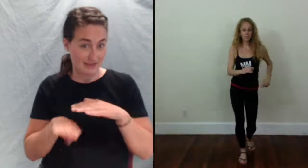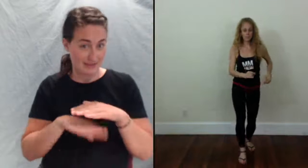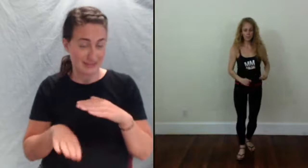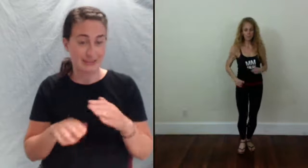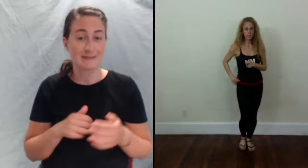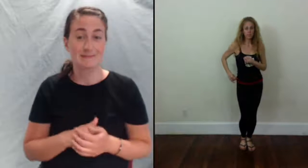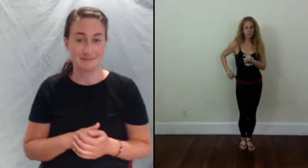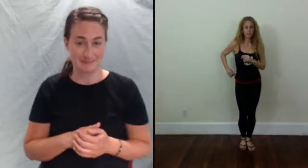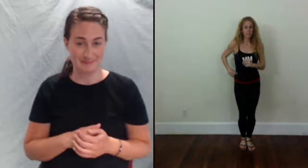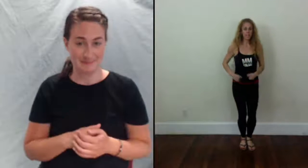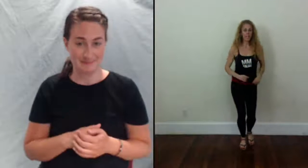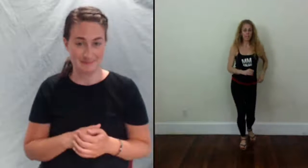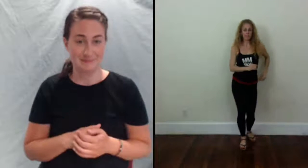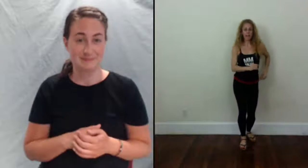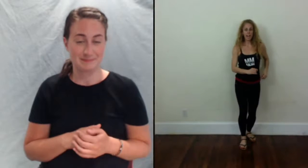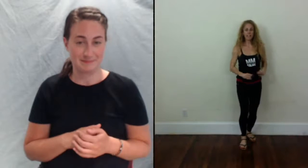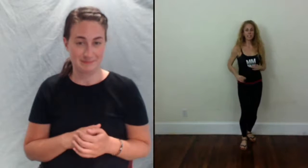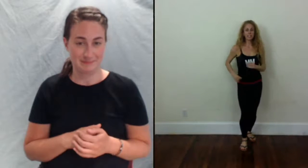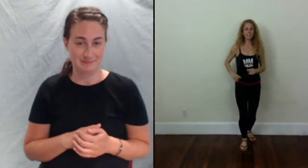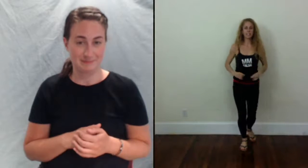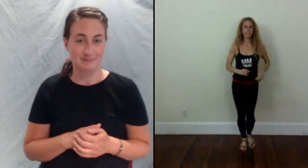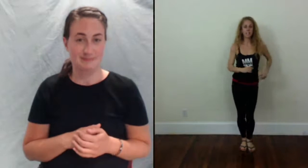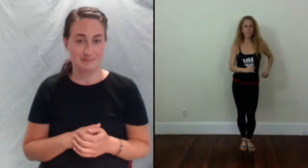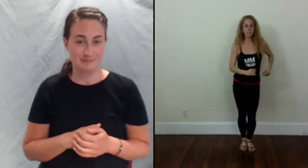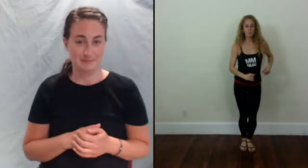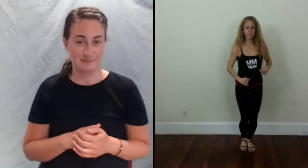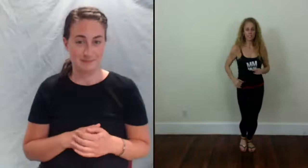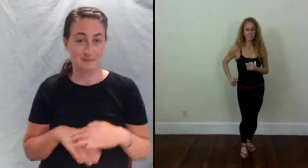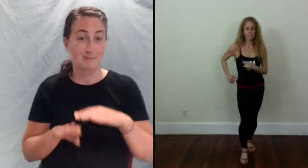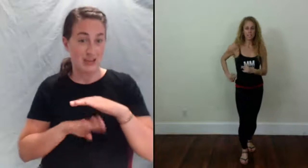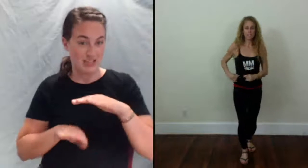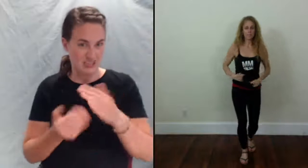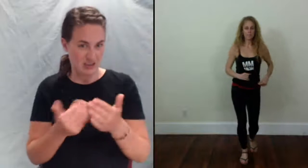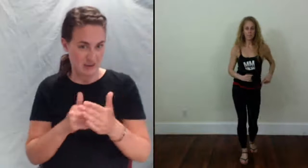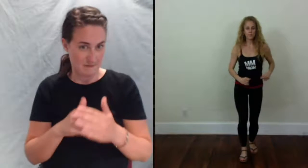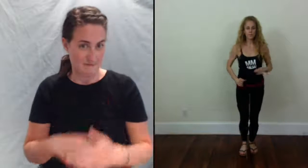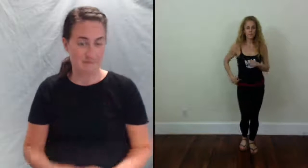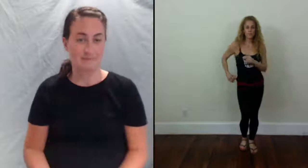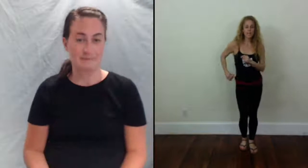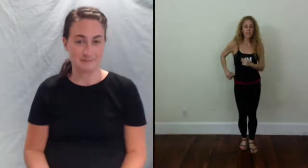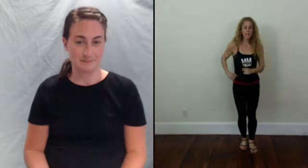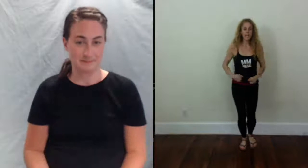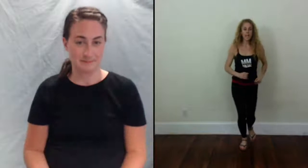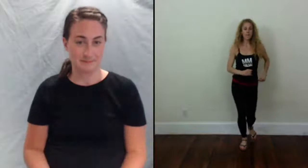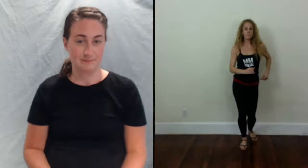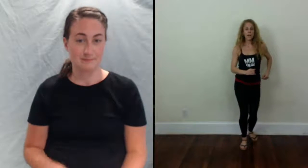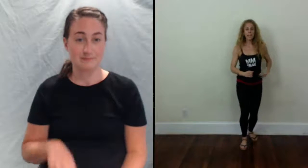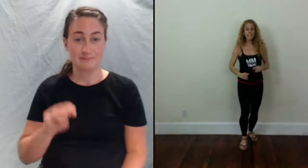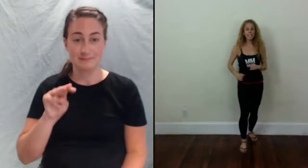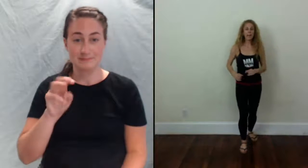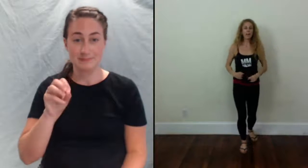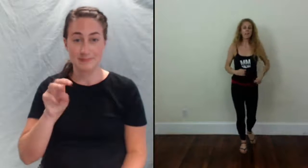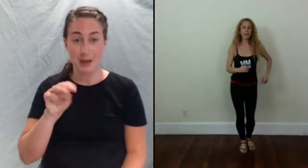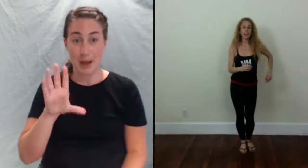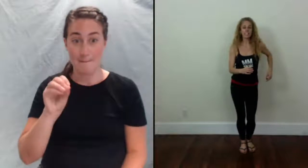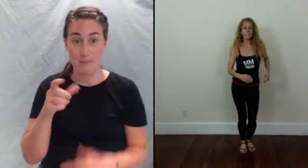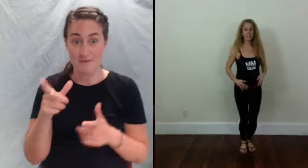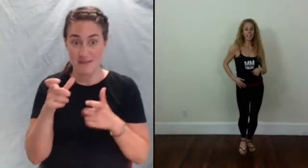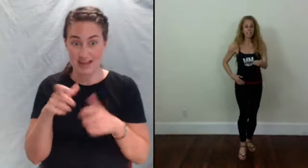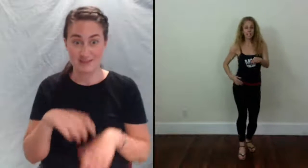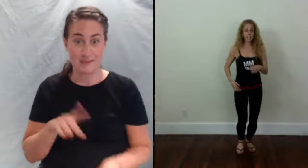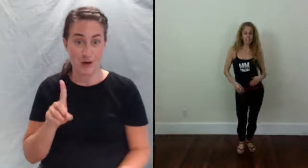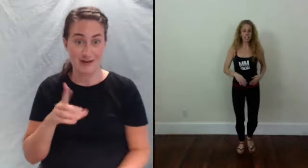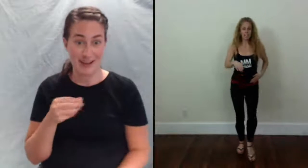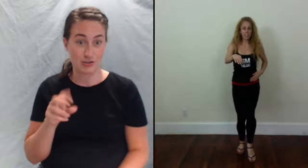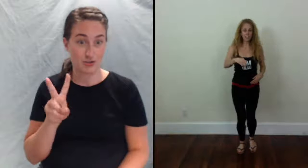step. And back. Basic step. And back. Now fast.